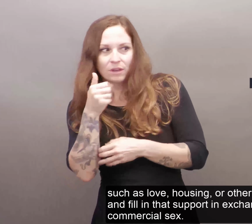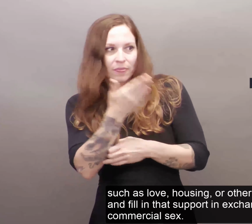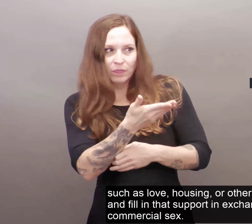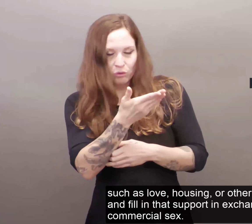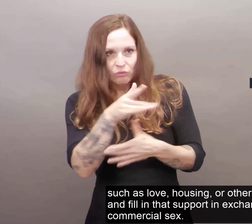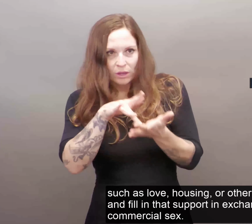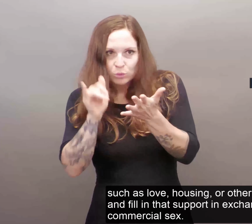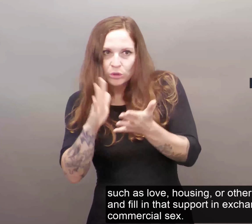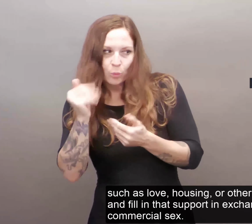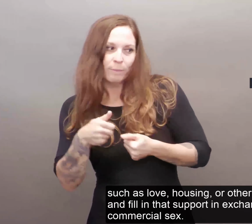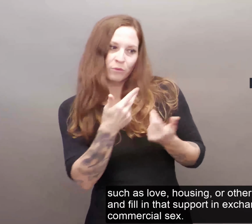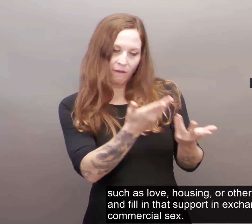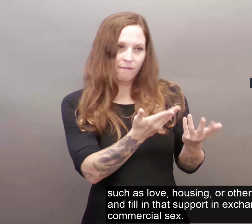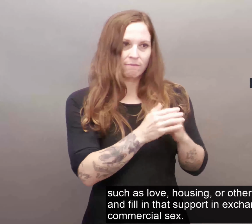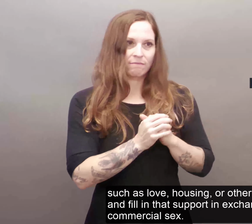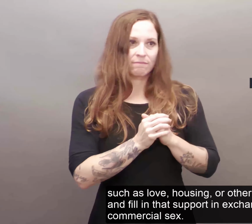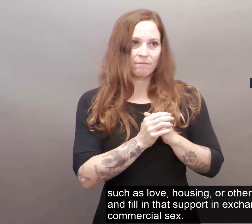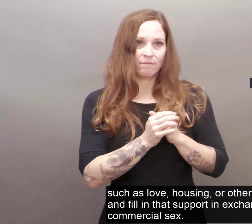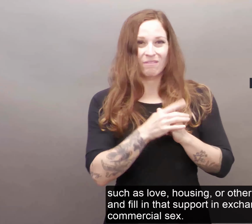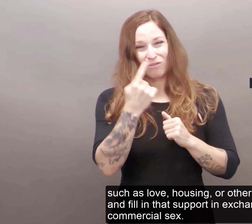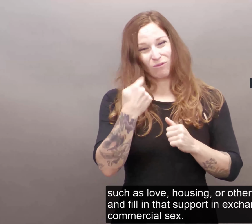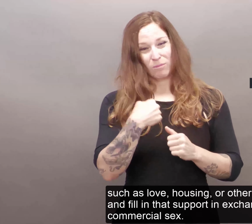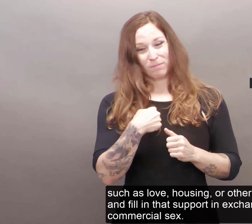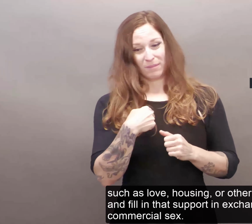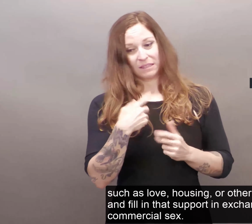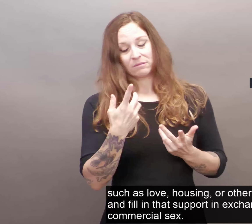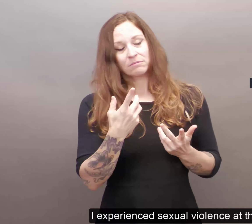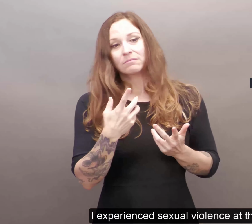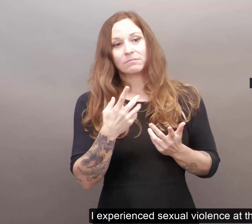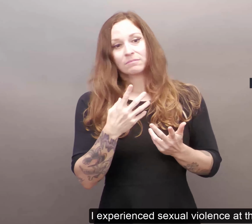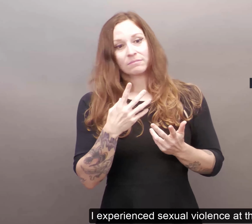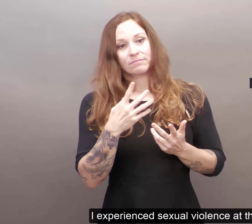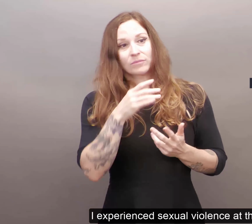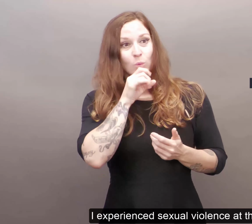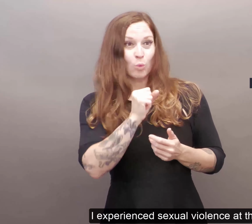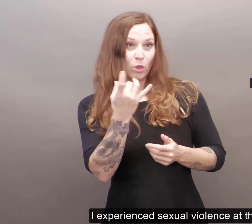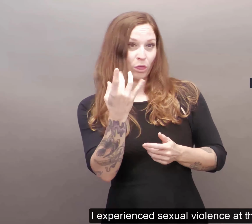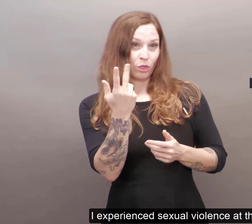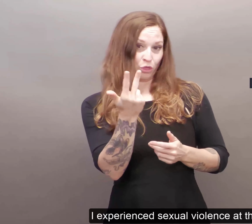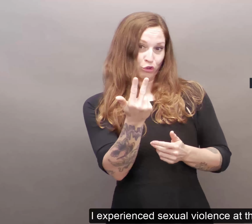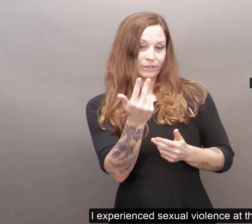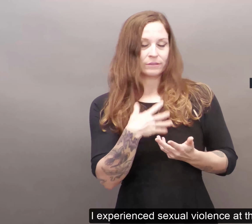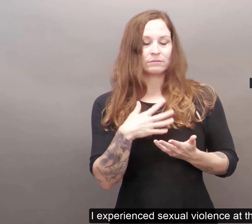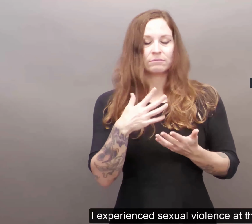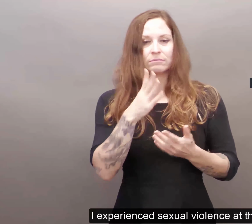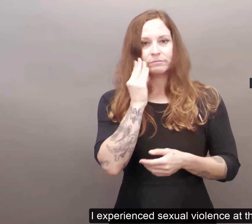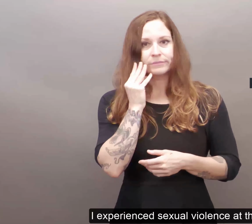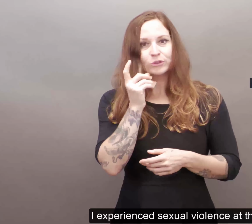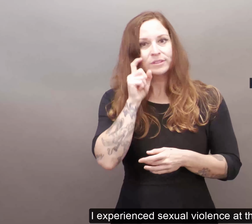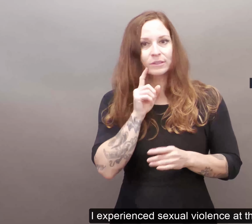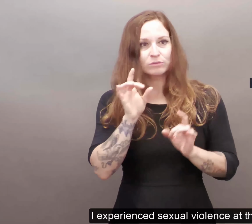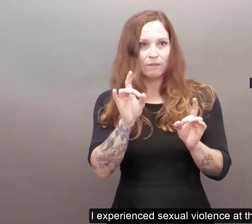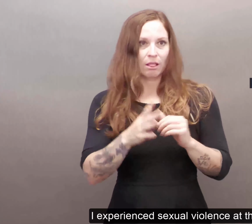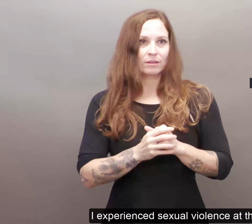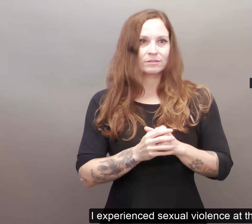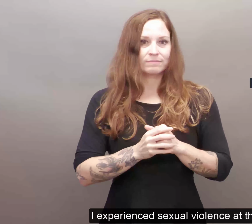in exchange for commercial sex. I experienced sexual violence at the age of 13. Because